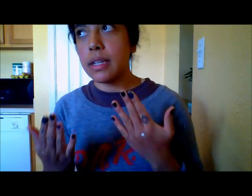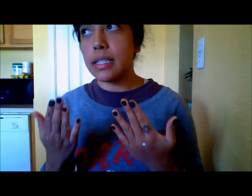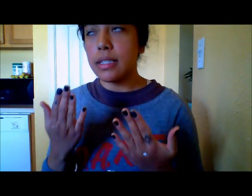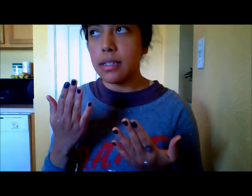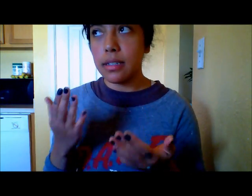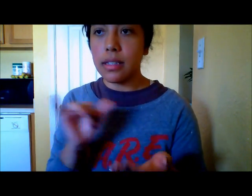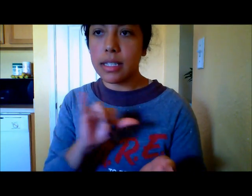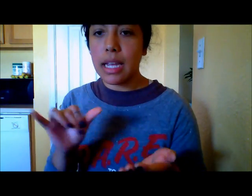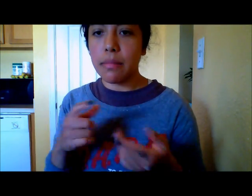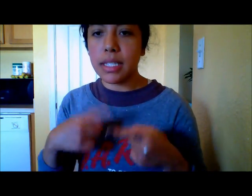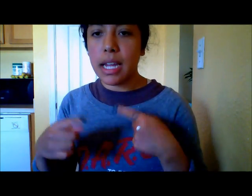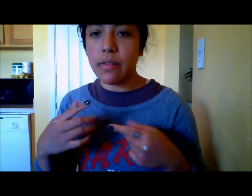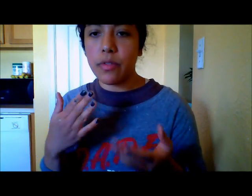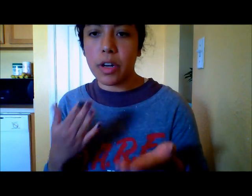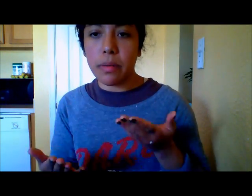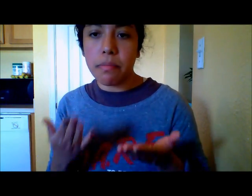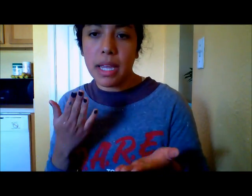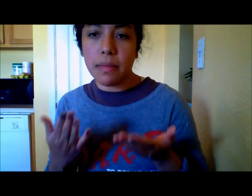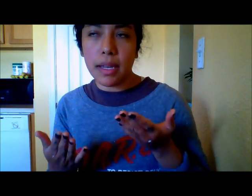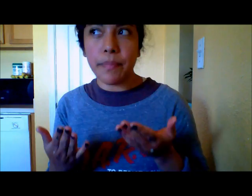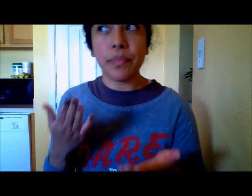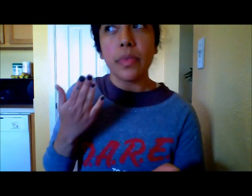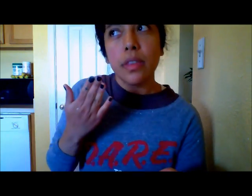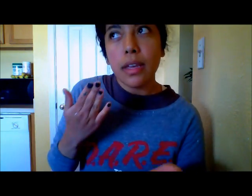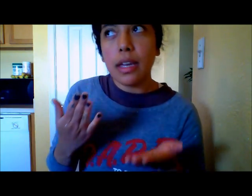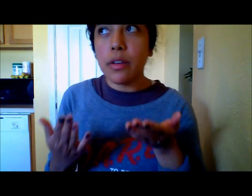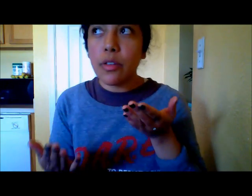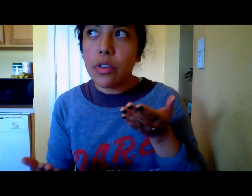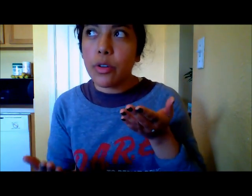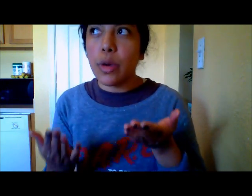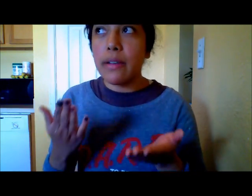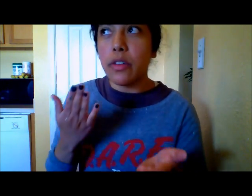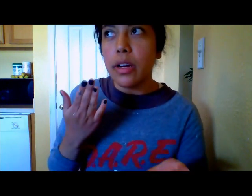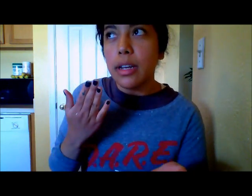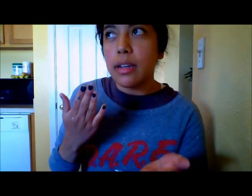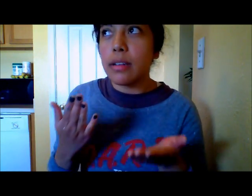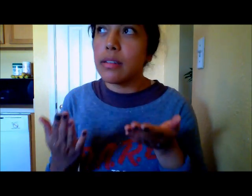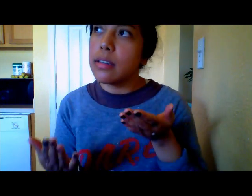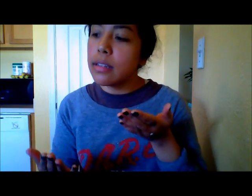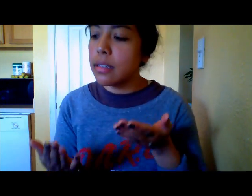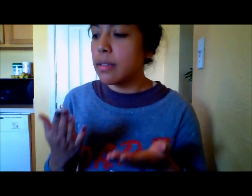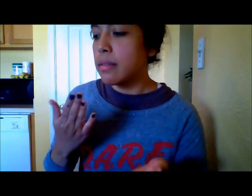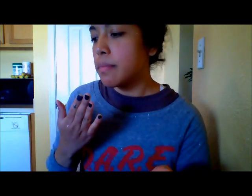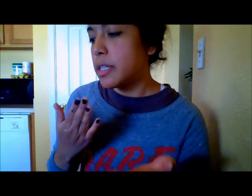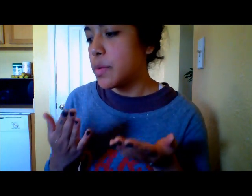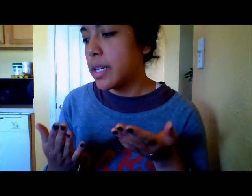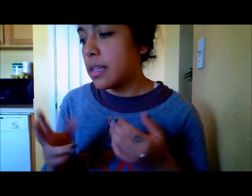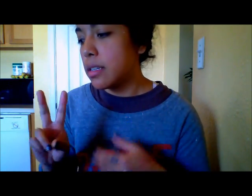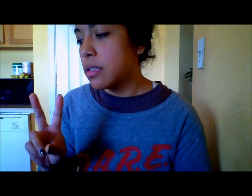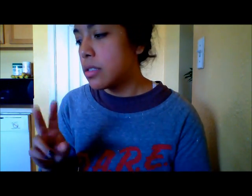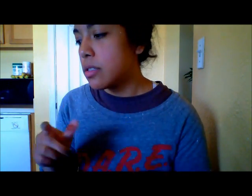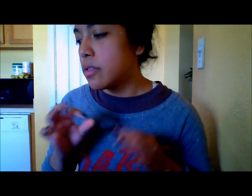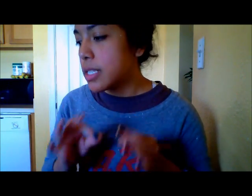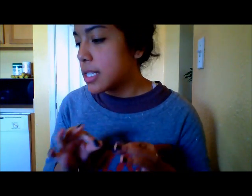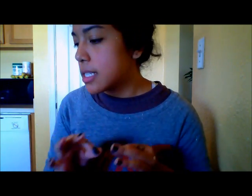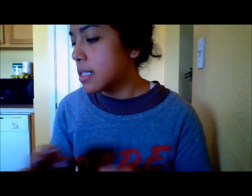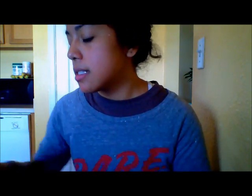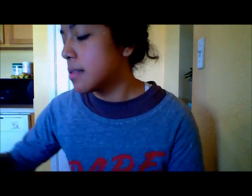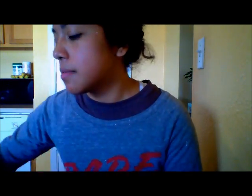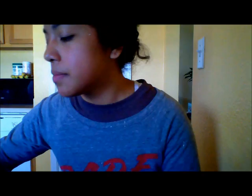It's the same sign for maybe. Okay, you're wavering between 2 decisions.